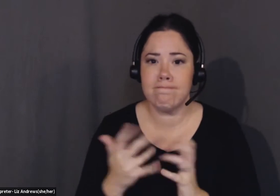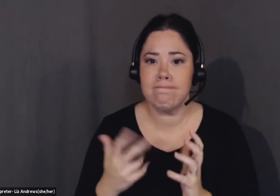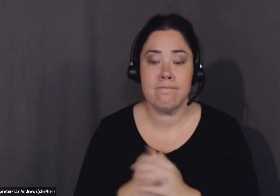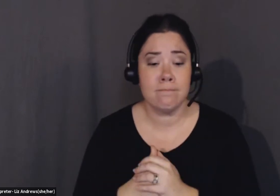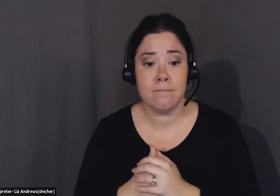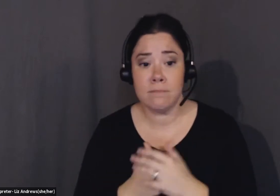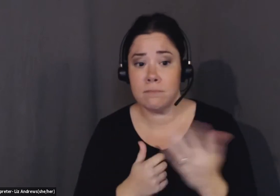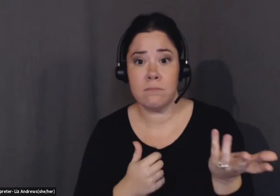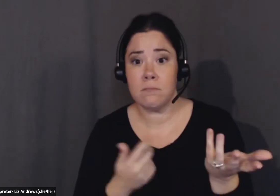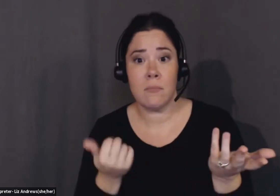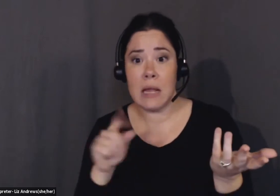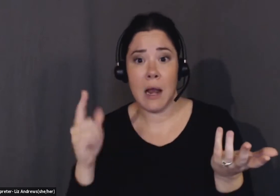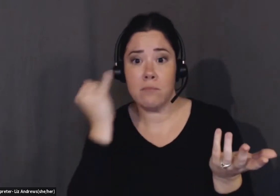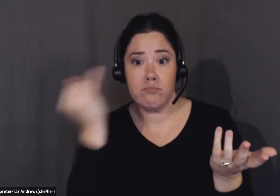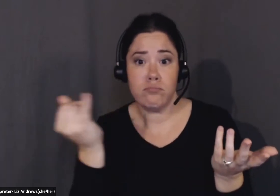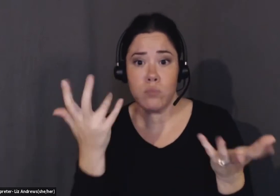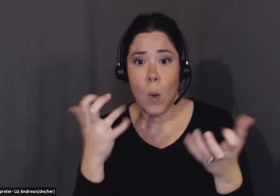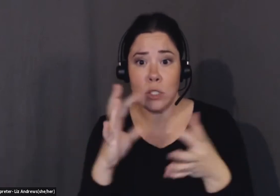Anyone want to share